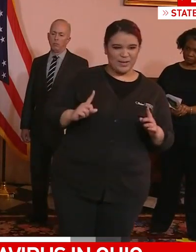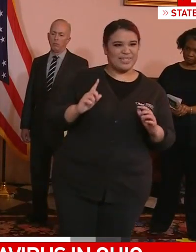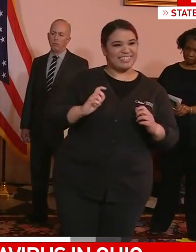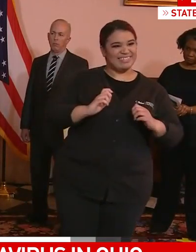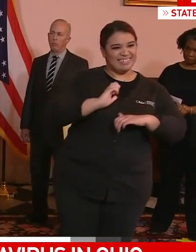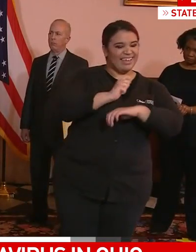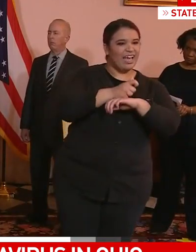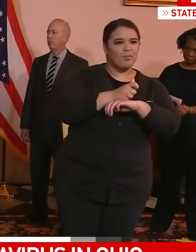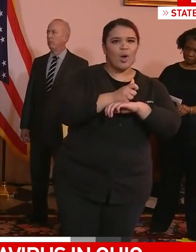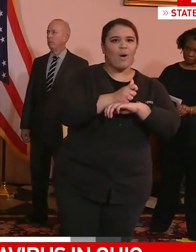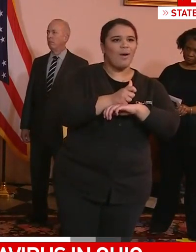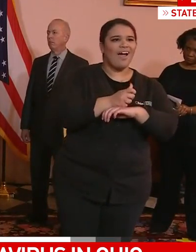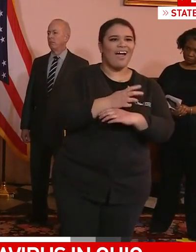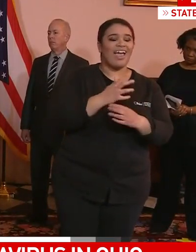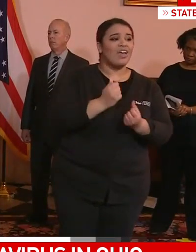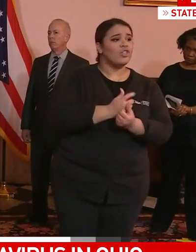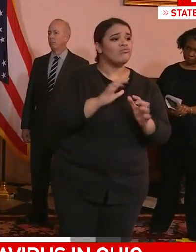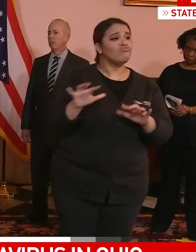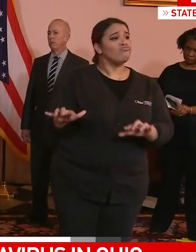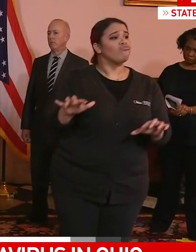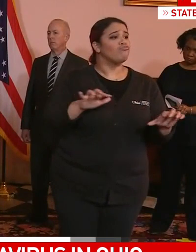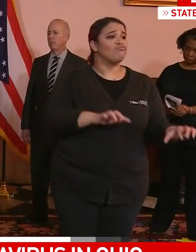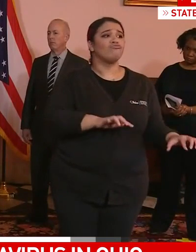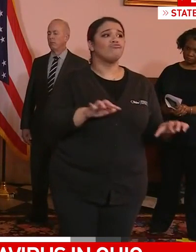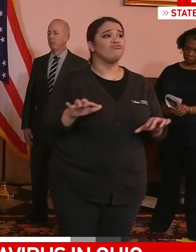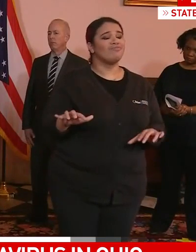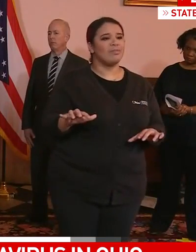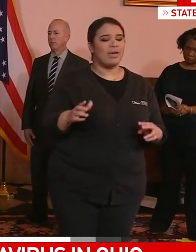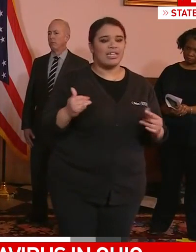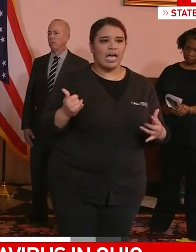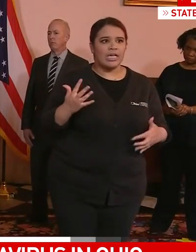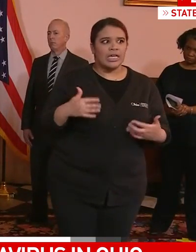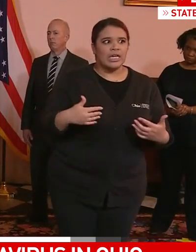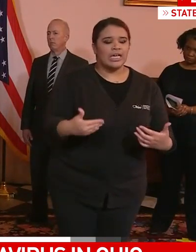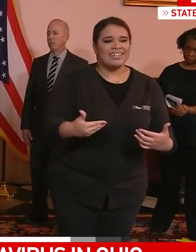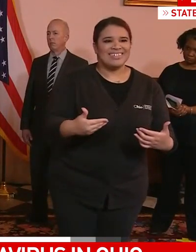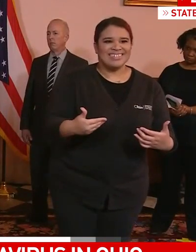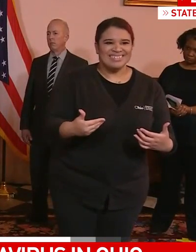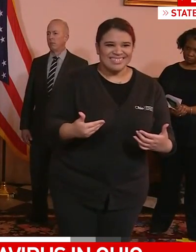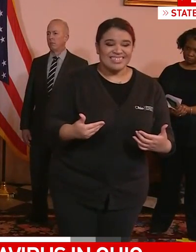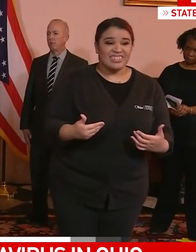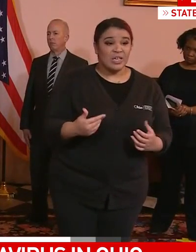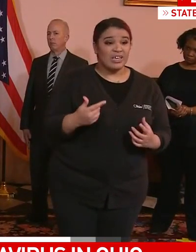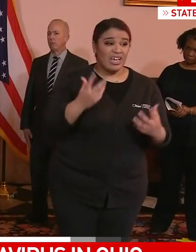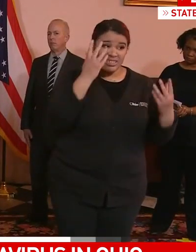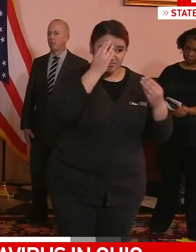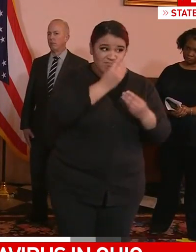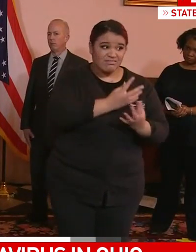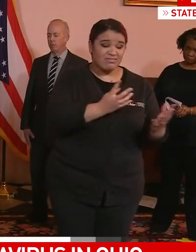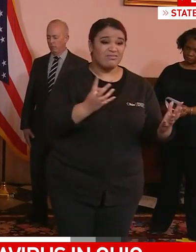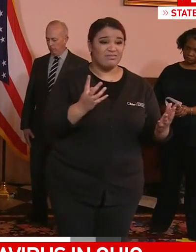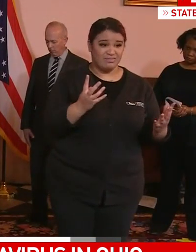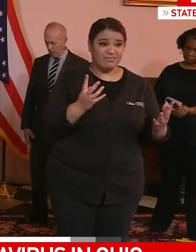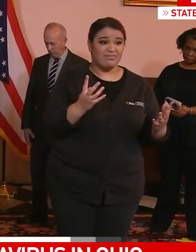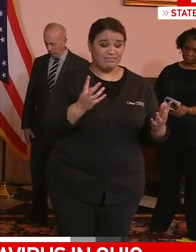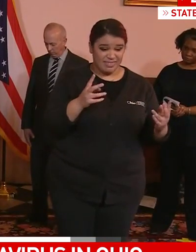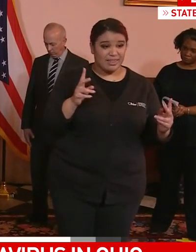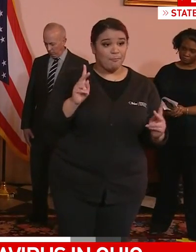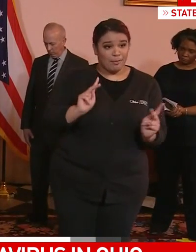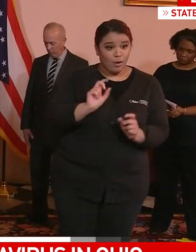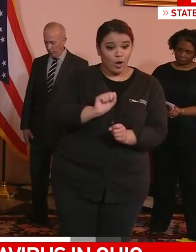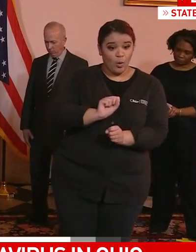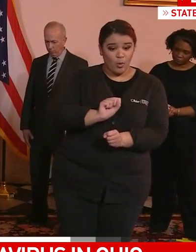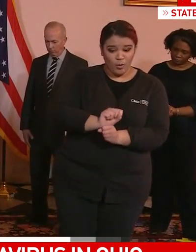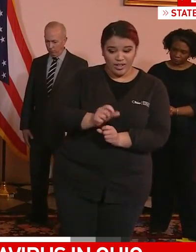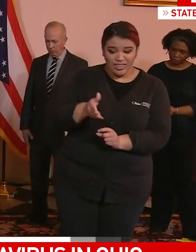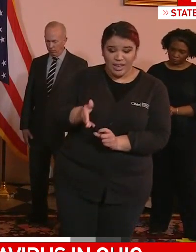about calling and being put on hold. I want you to know that this is a massive volunteer and employee work that is going